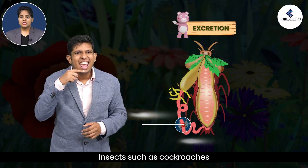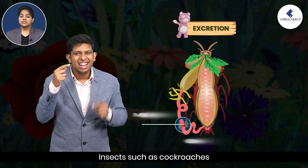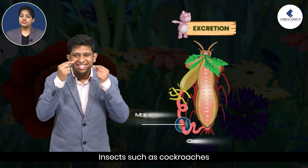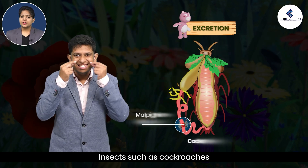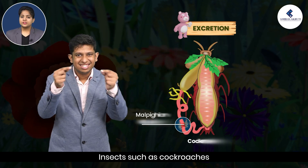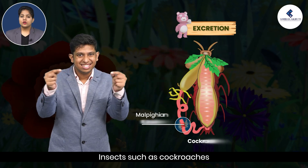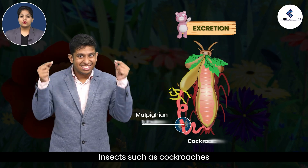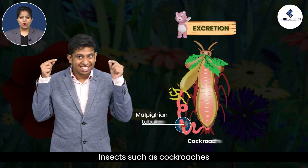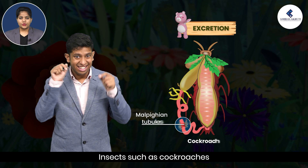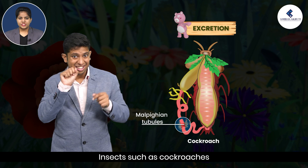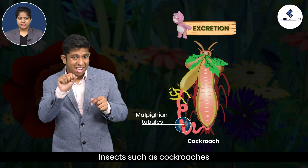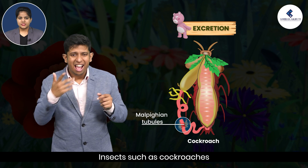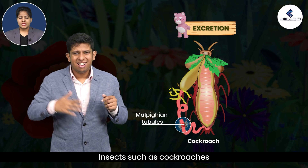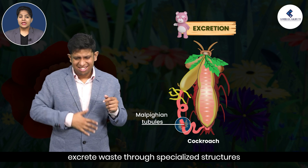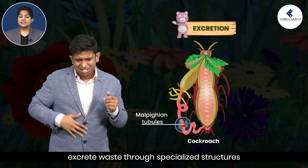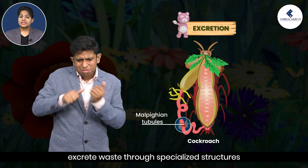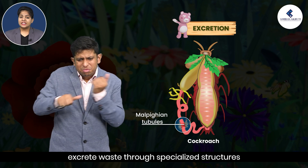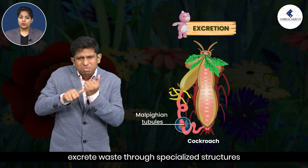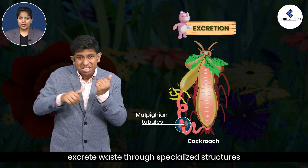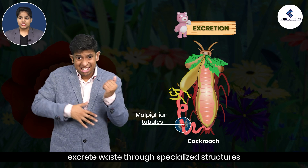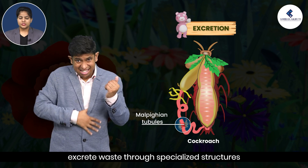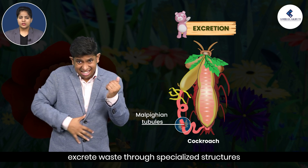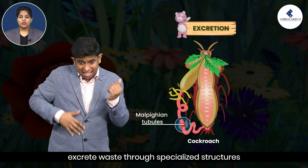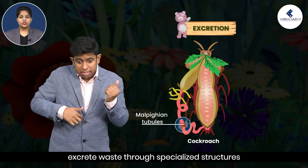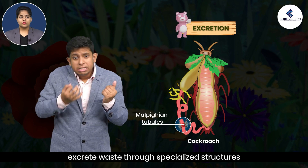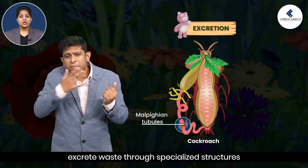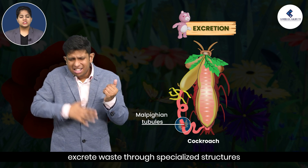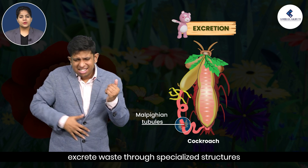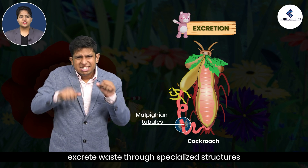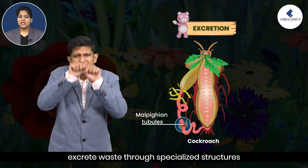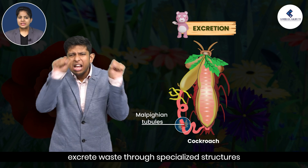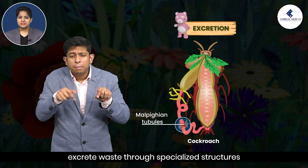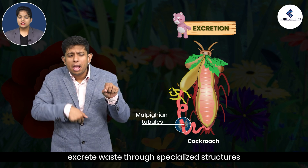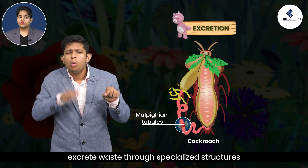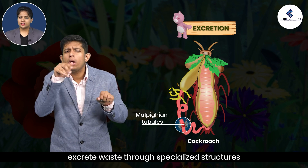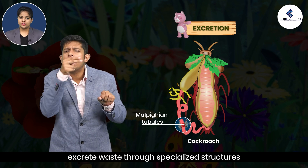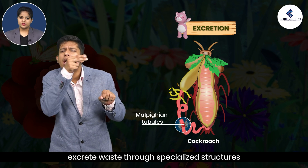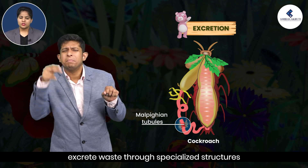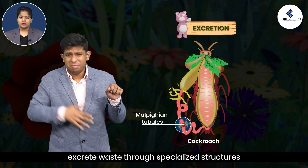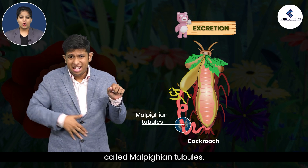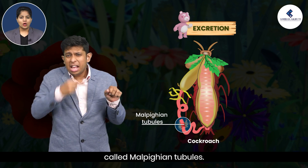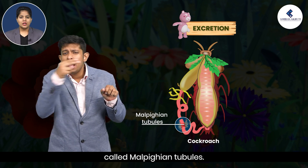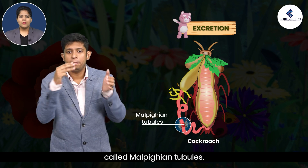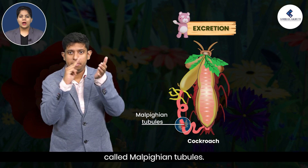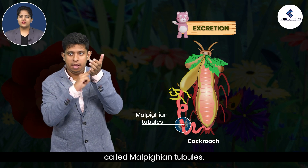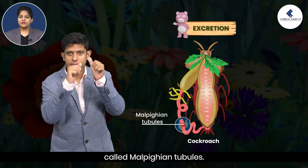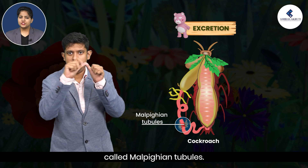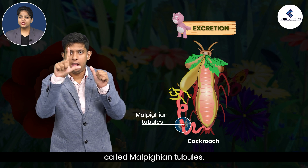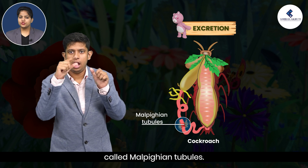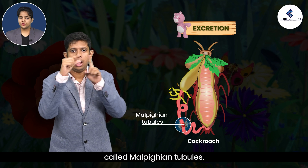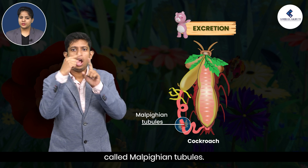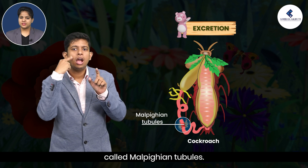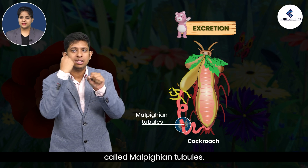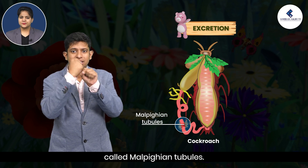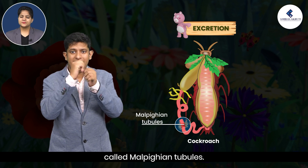Insects such as cockroaches excrete waste through specialized structures called